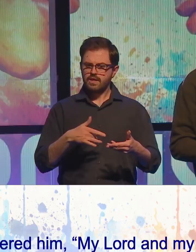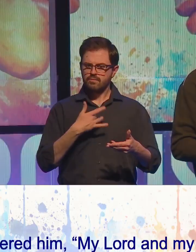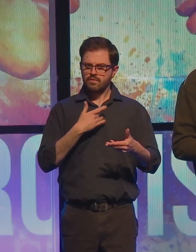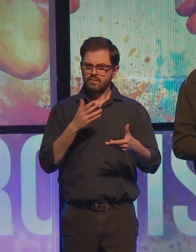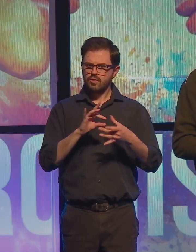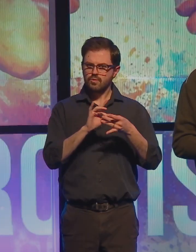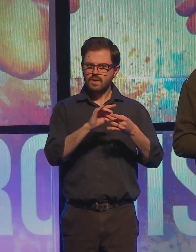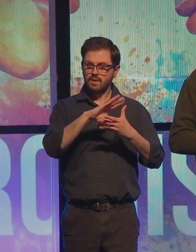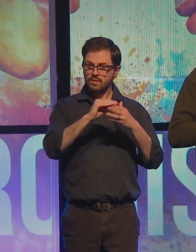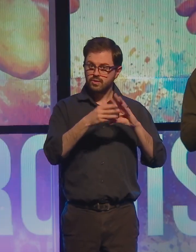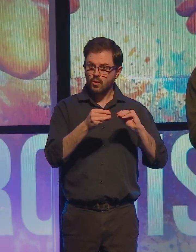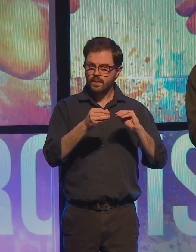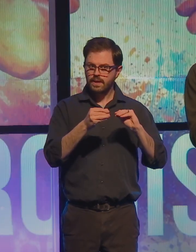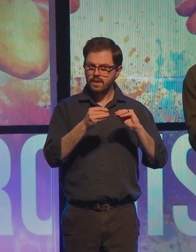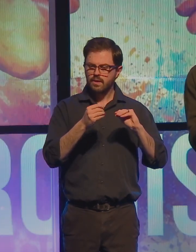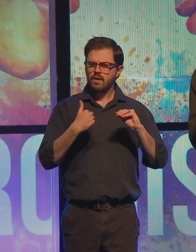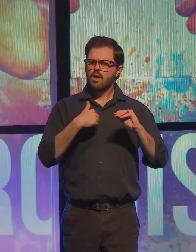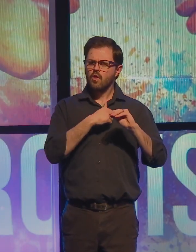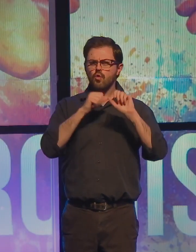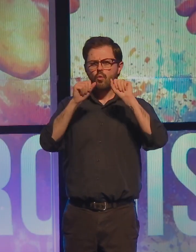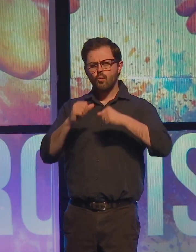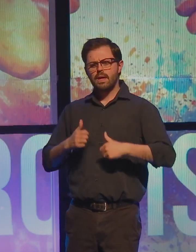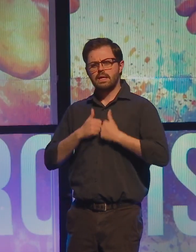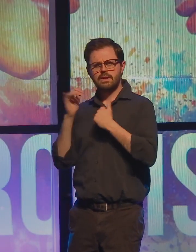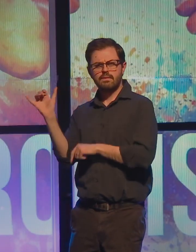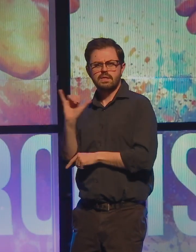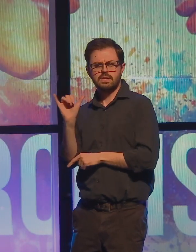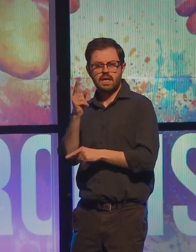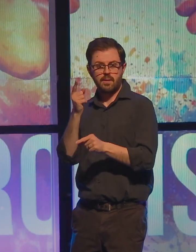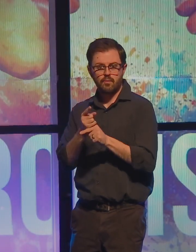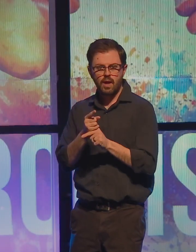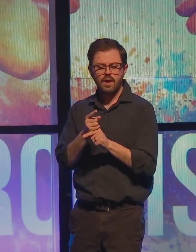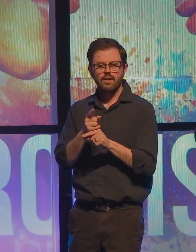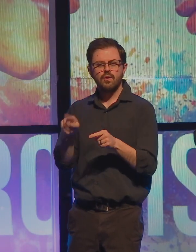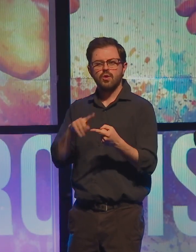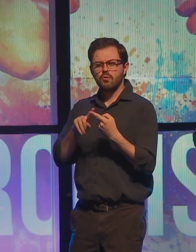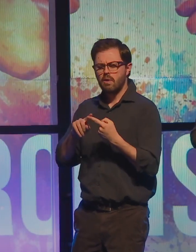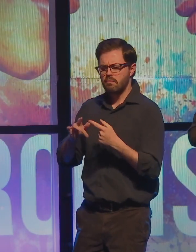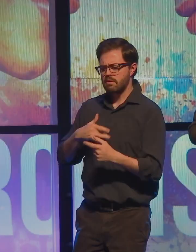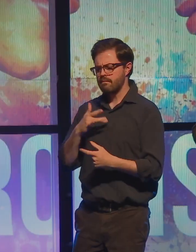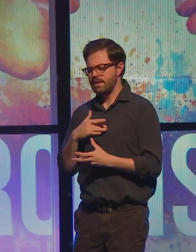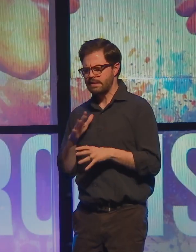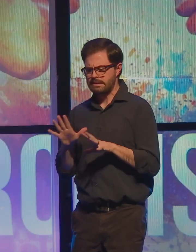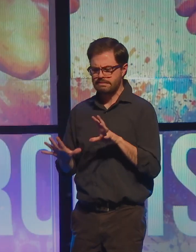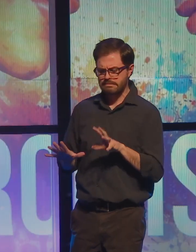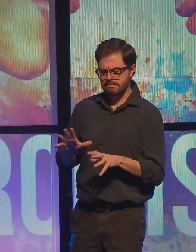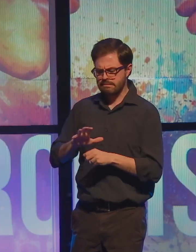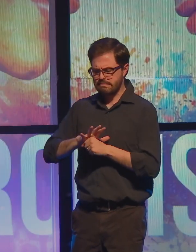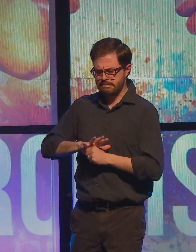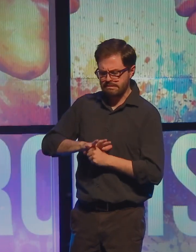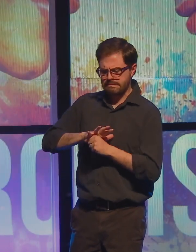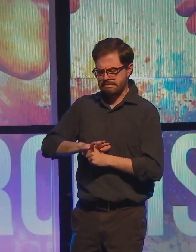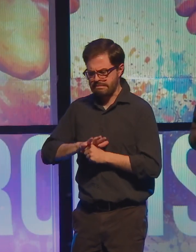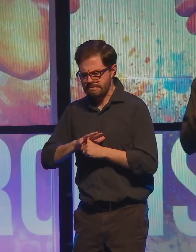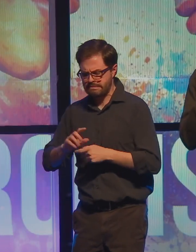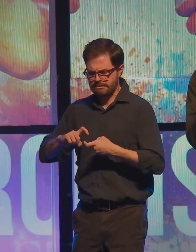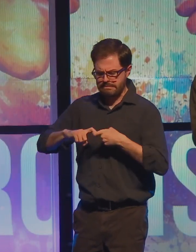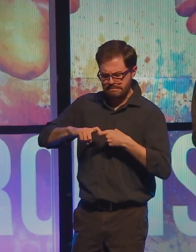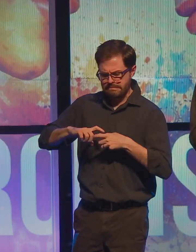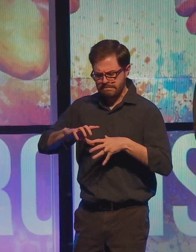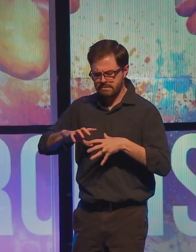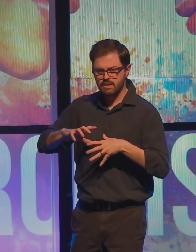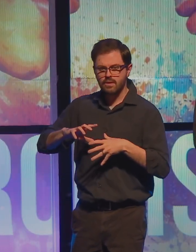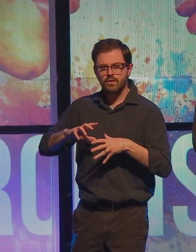way, right? That when we're in this tension, right, we don't have to respond from our pain. We can respond like Jesus